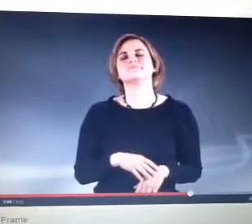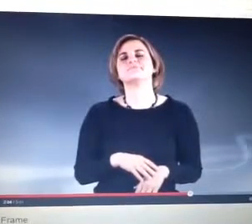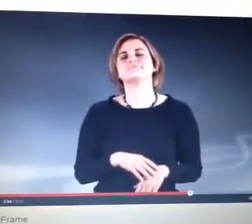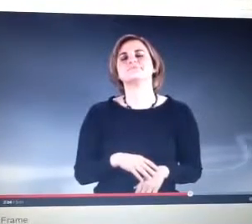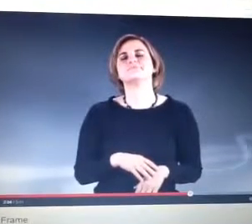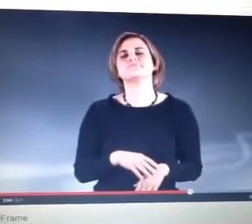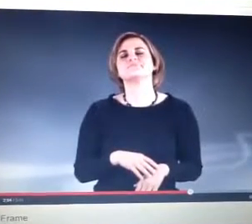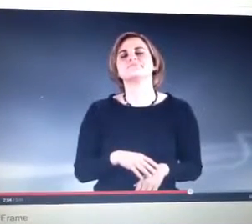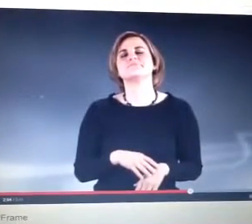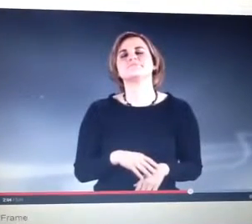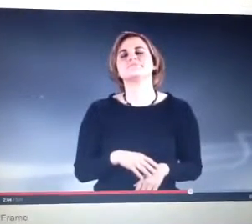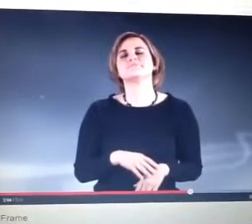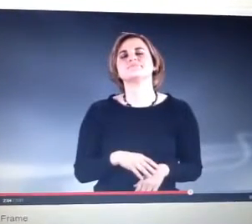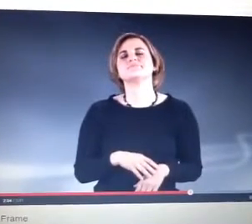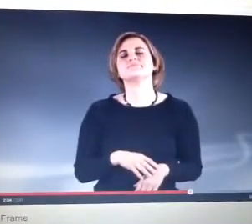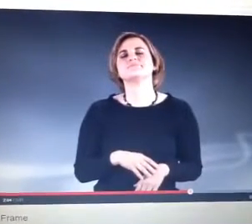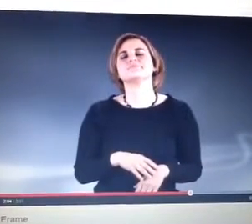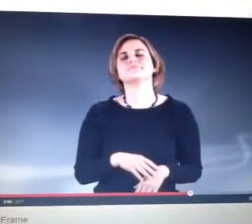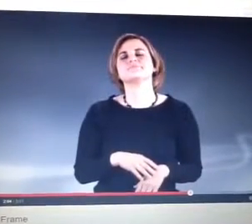So I was thinking to